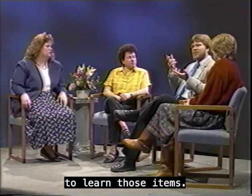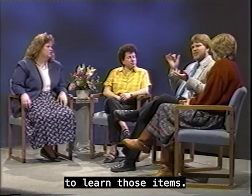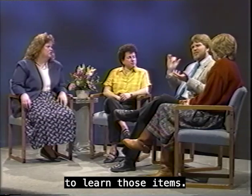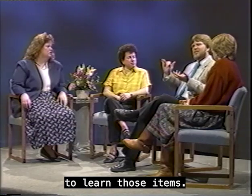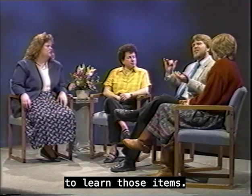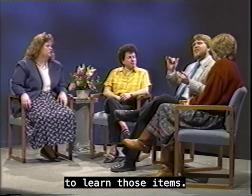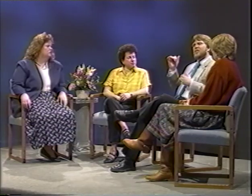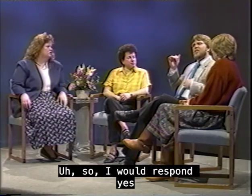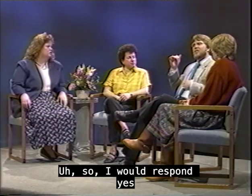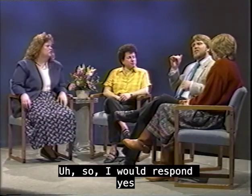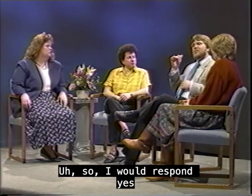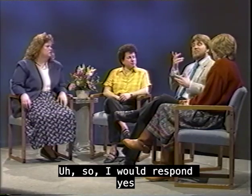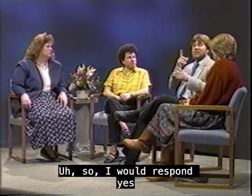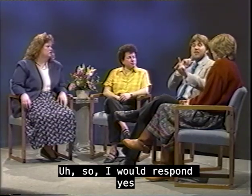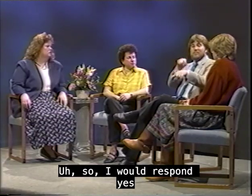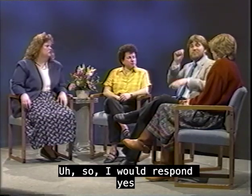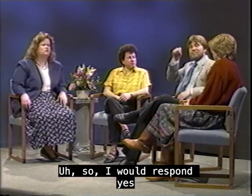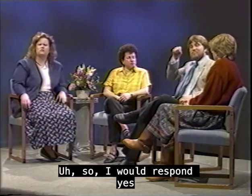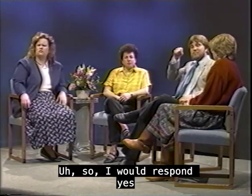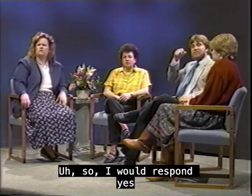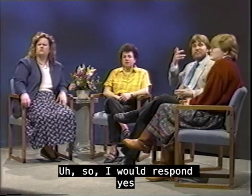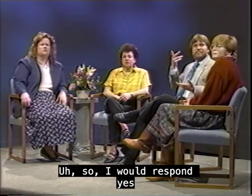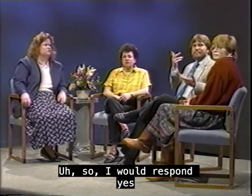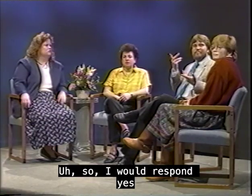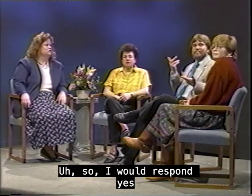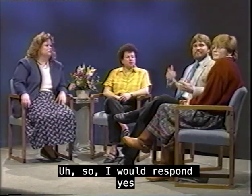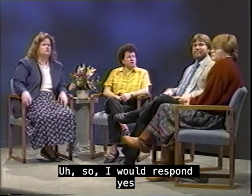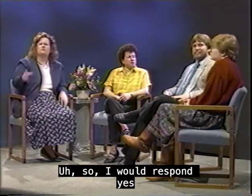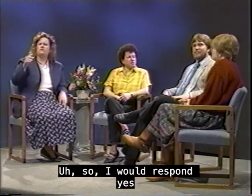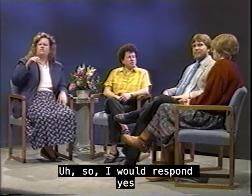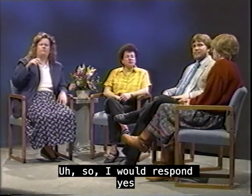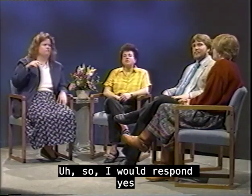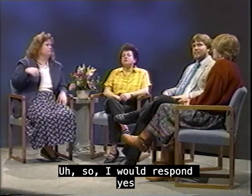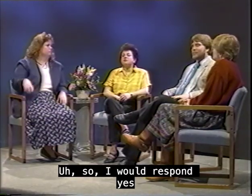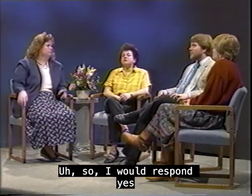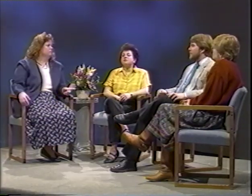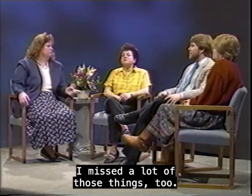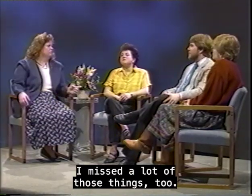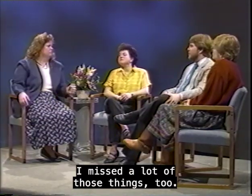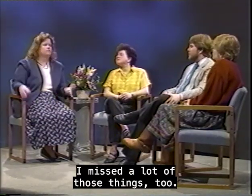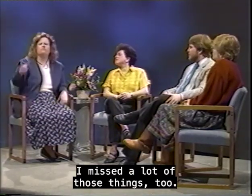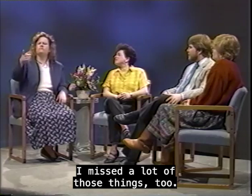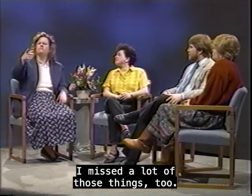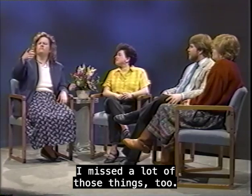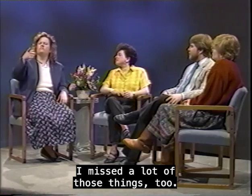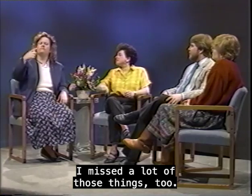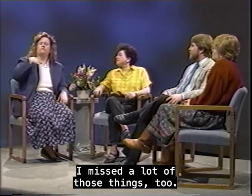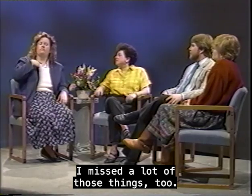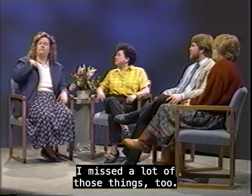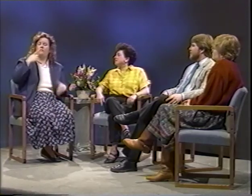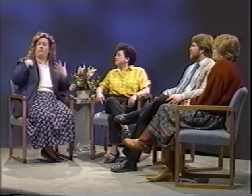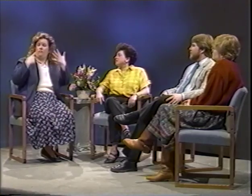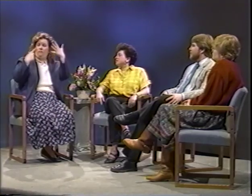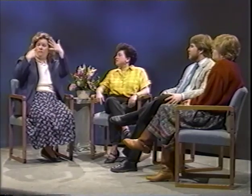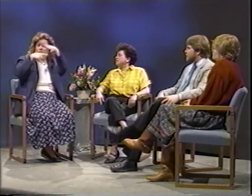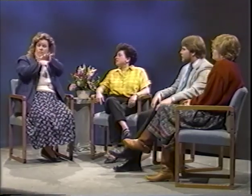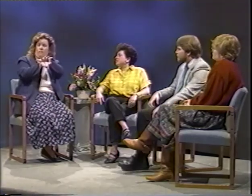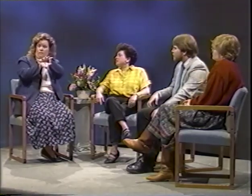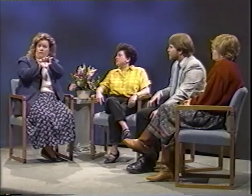those items. So I would respond yes to your question. I missed a lot of those things too.